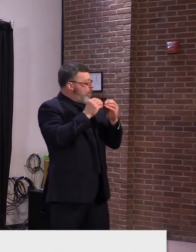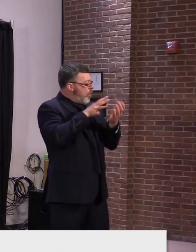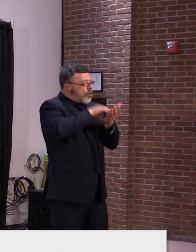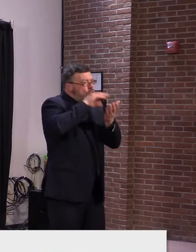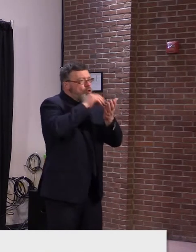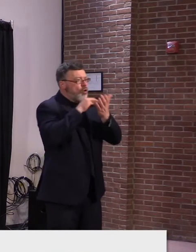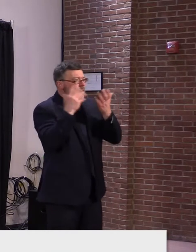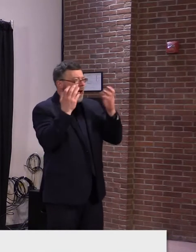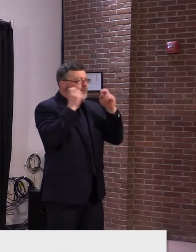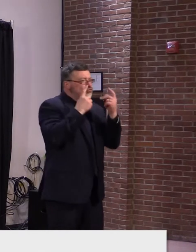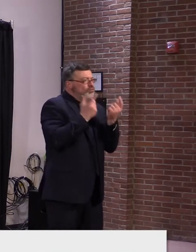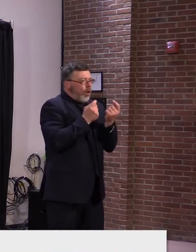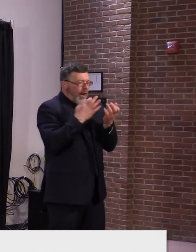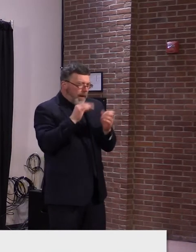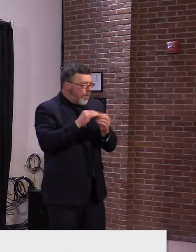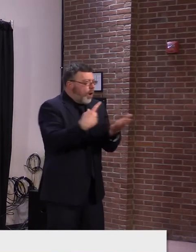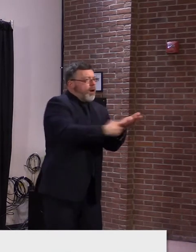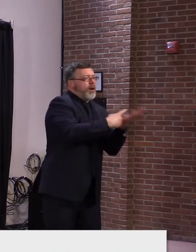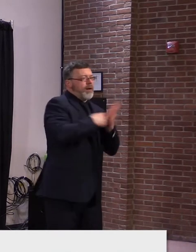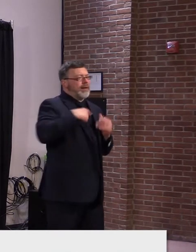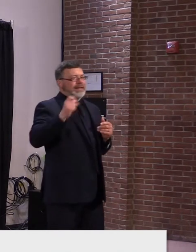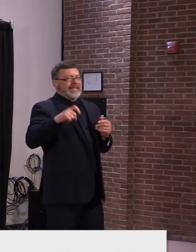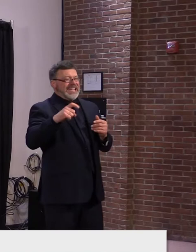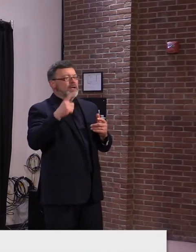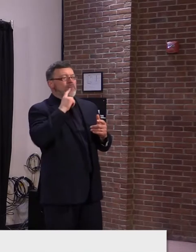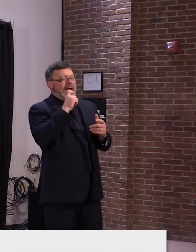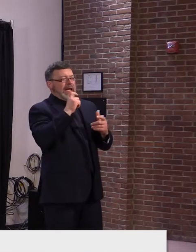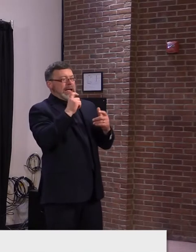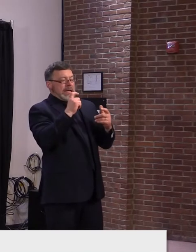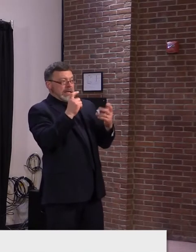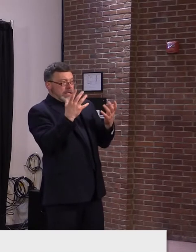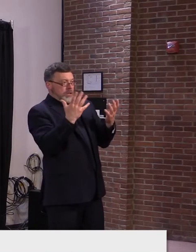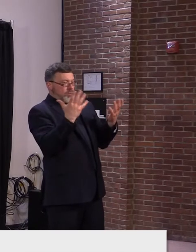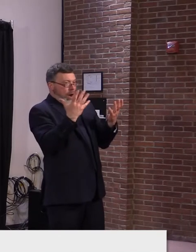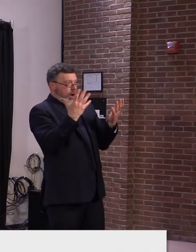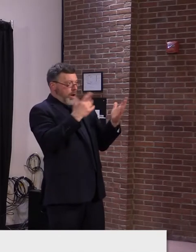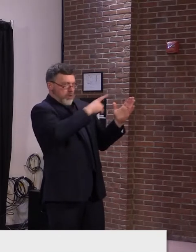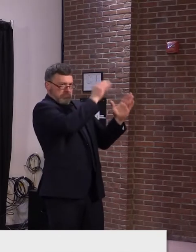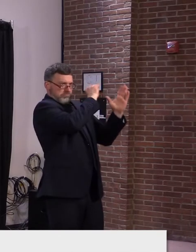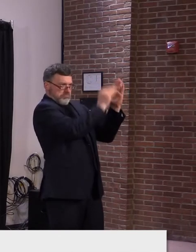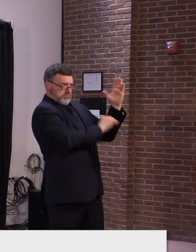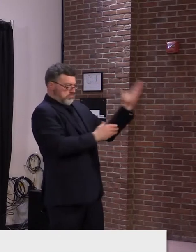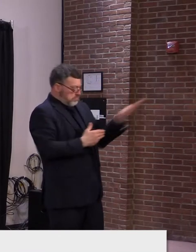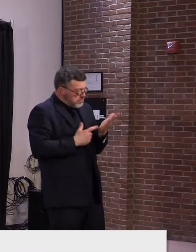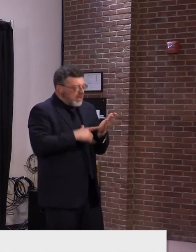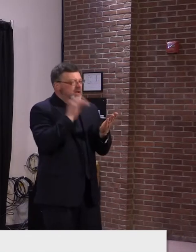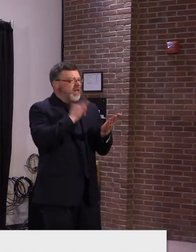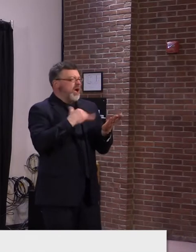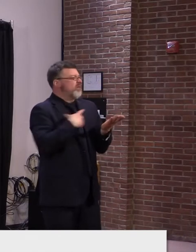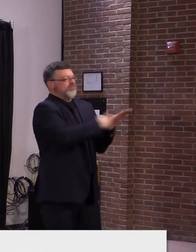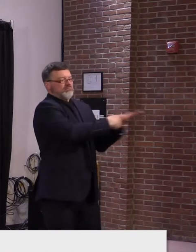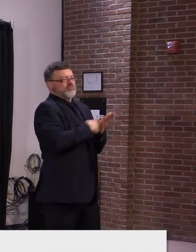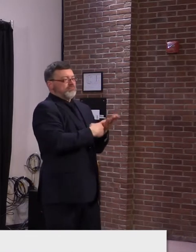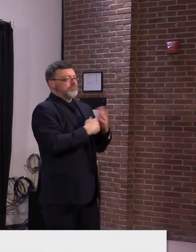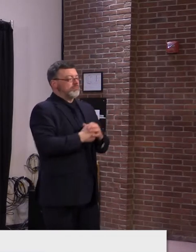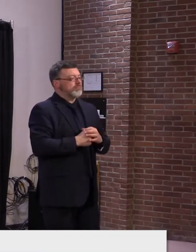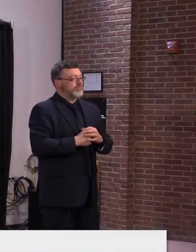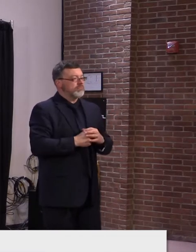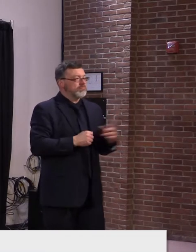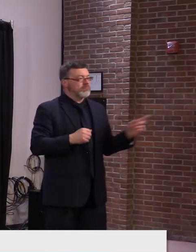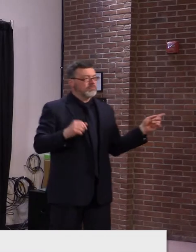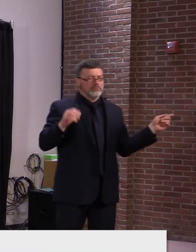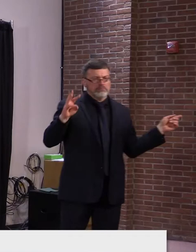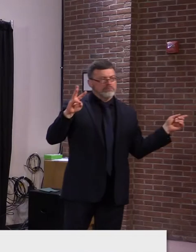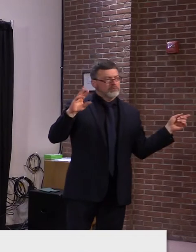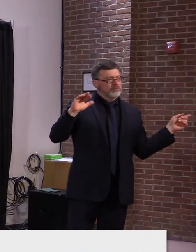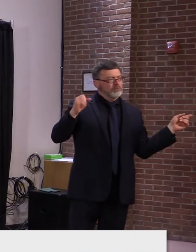in the discussion. So we'll just have to see what the final version looks like. The House, I believe, is also moving along